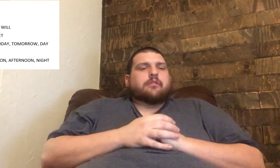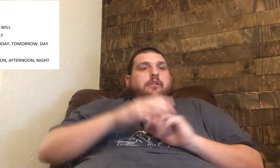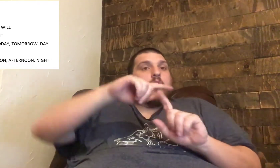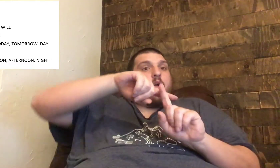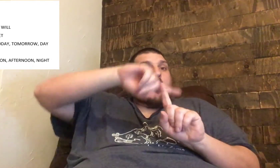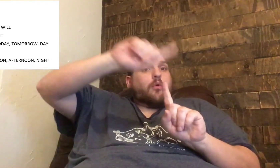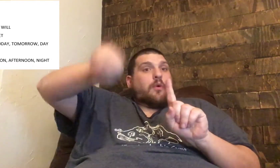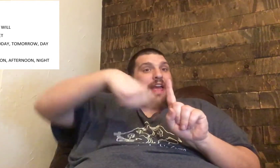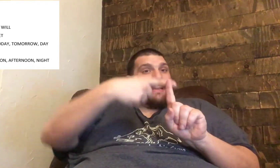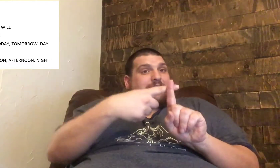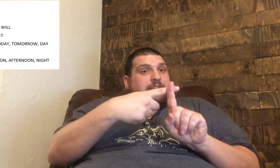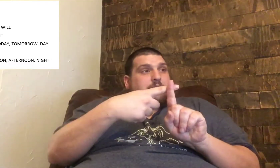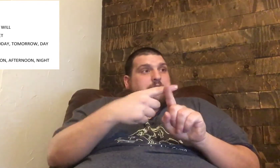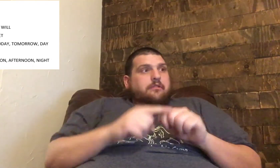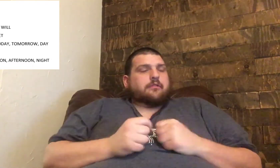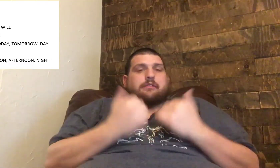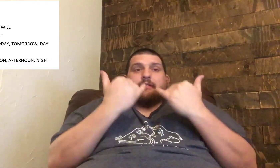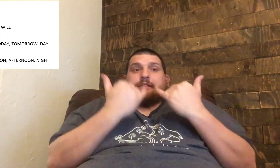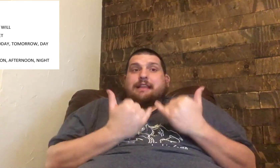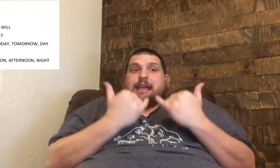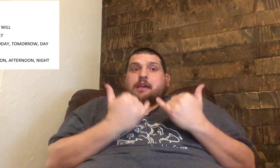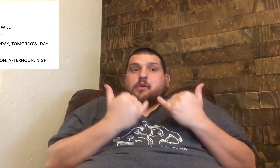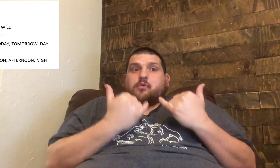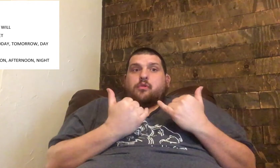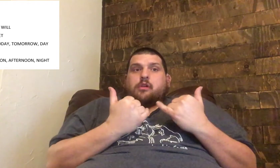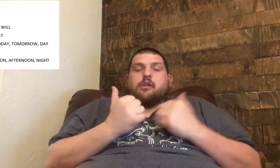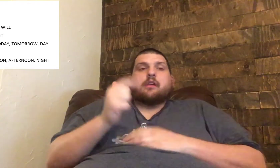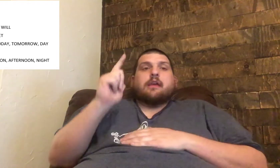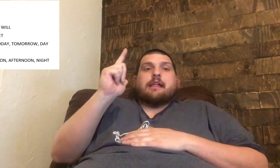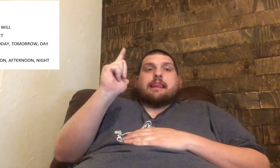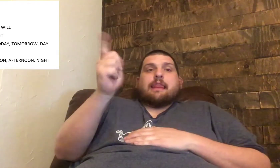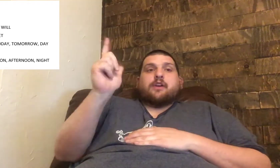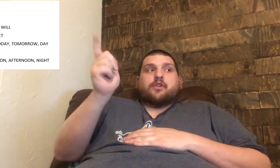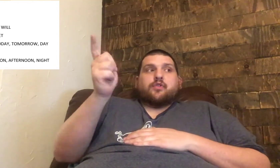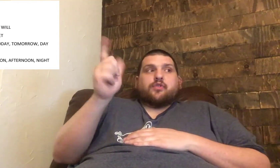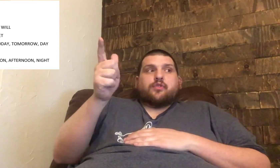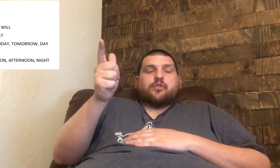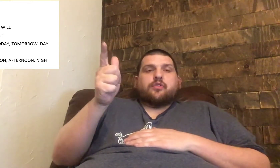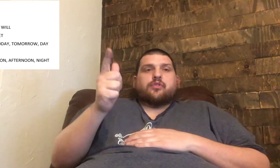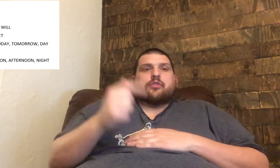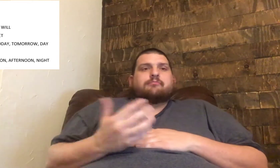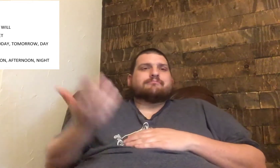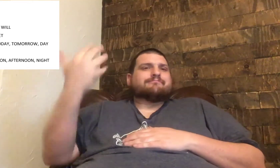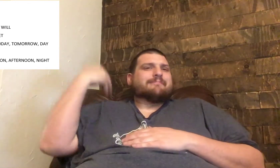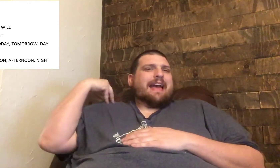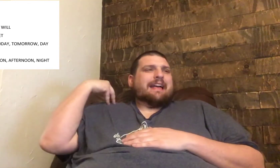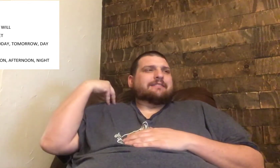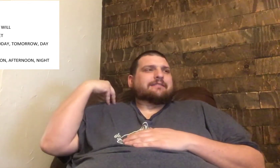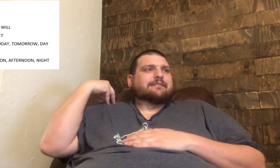through the words. When, now, later,